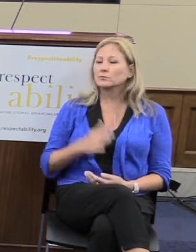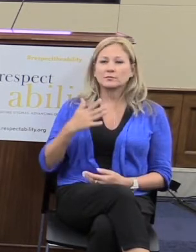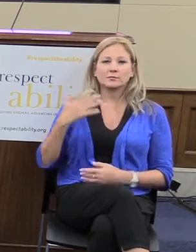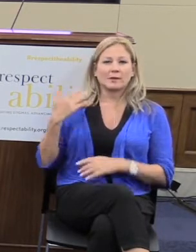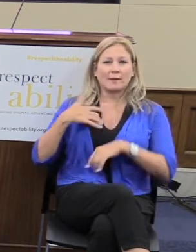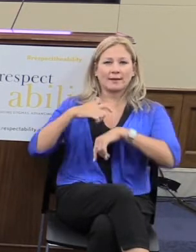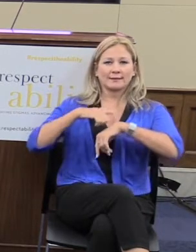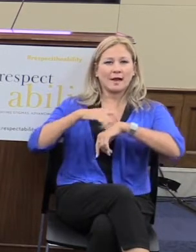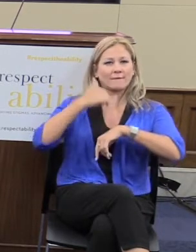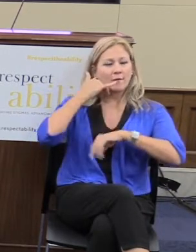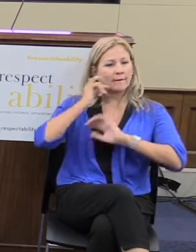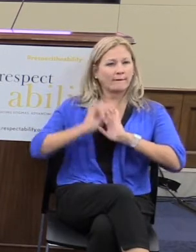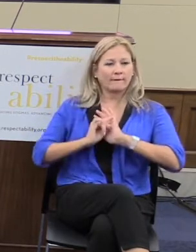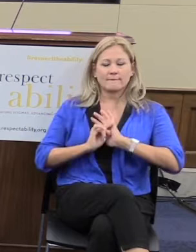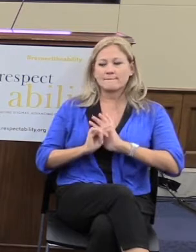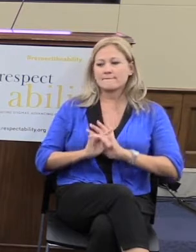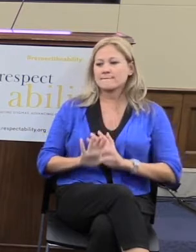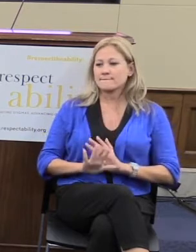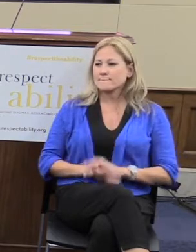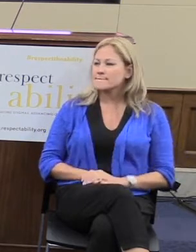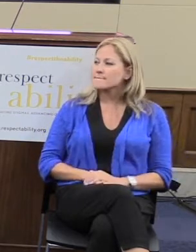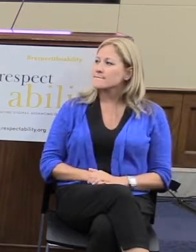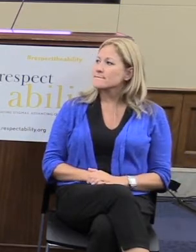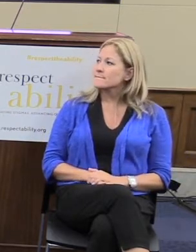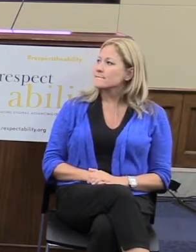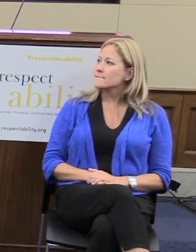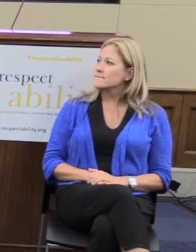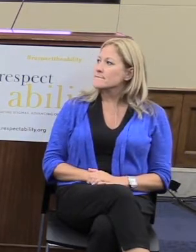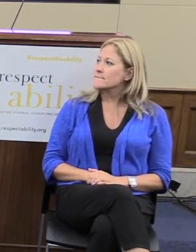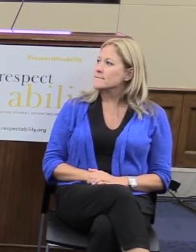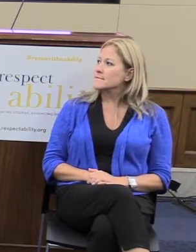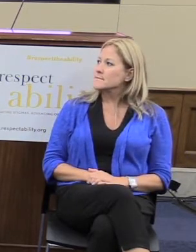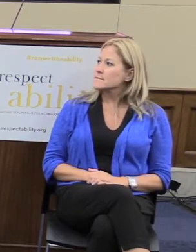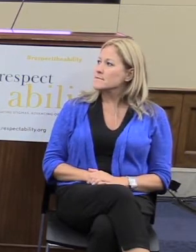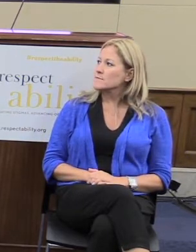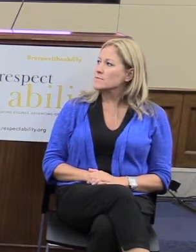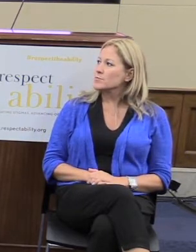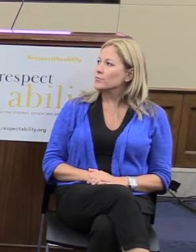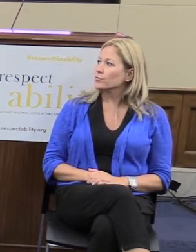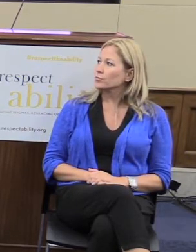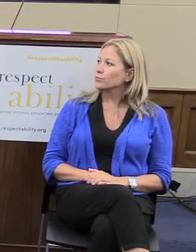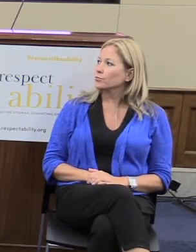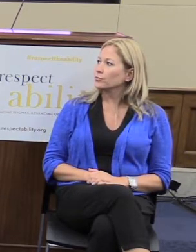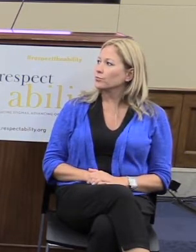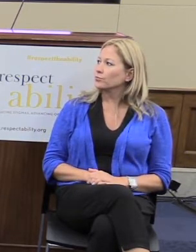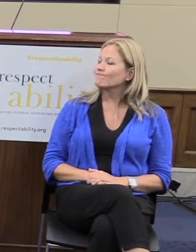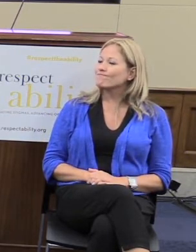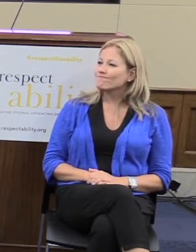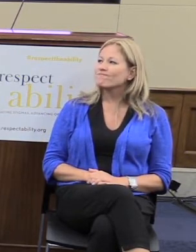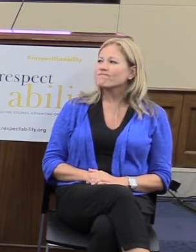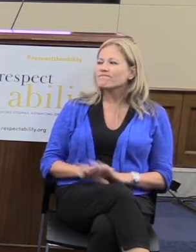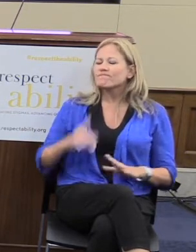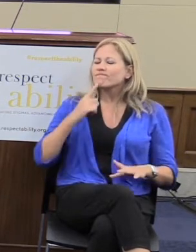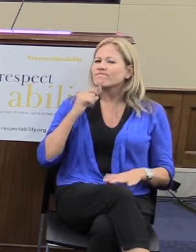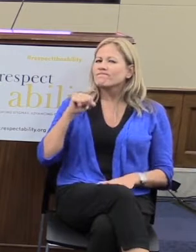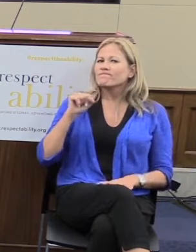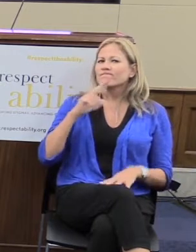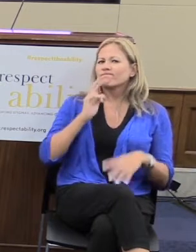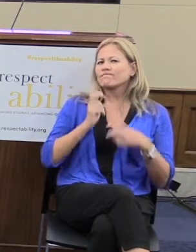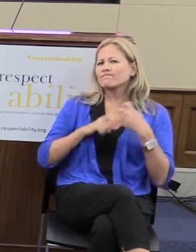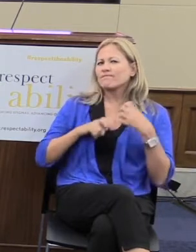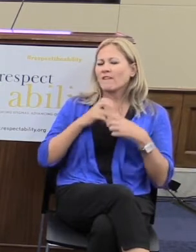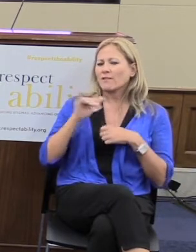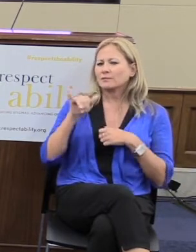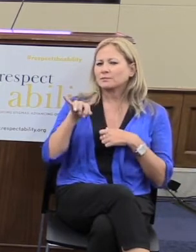timer. We're a little bit off, the two of us. So it's a journey, it's a journey, and